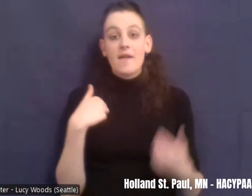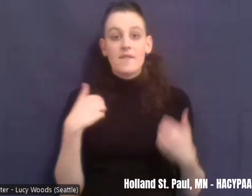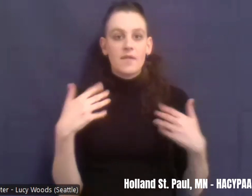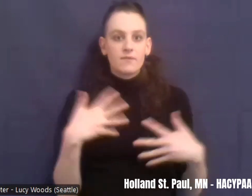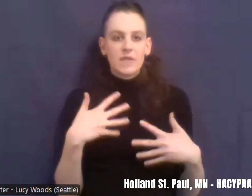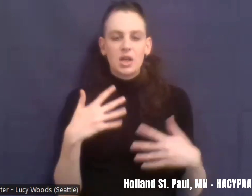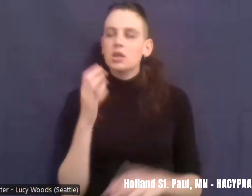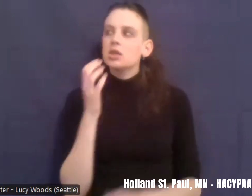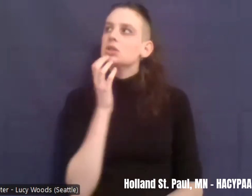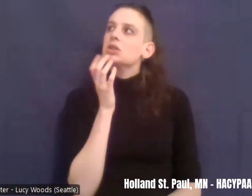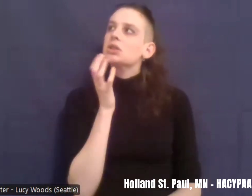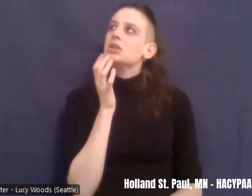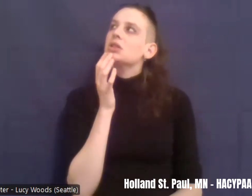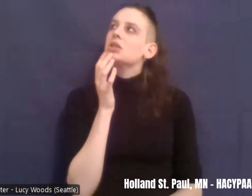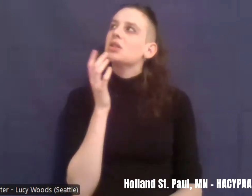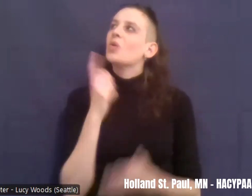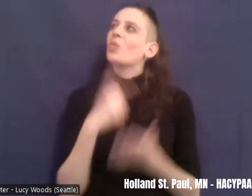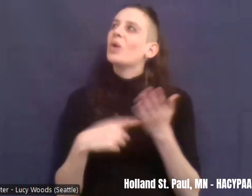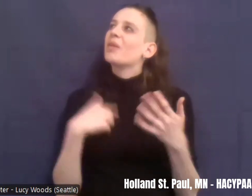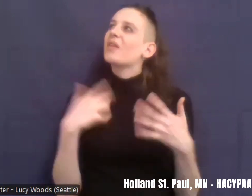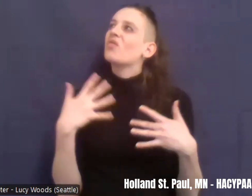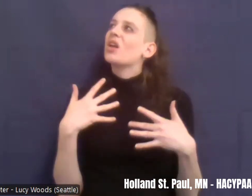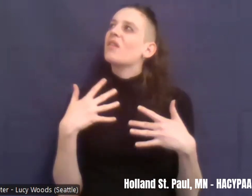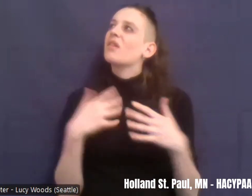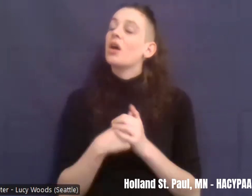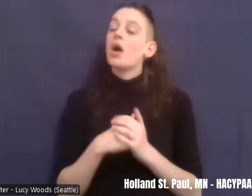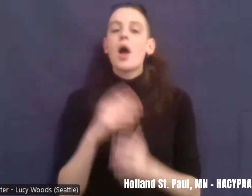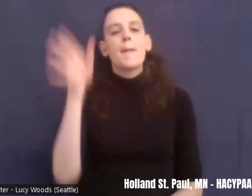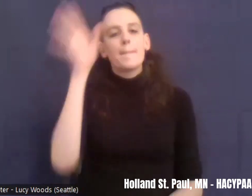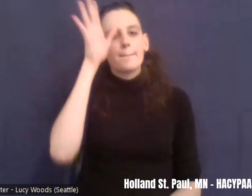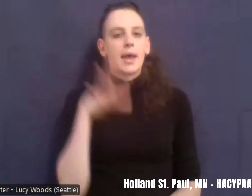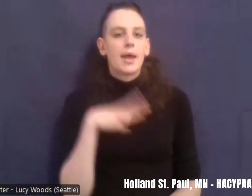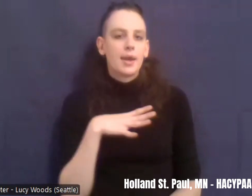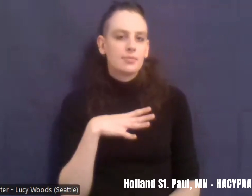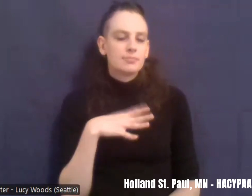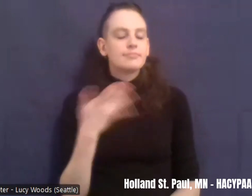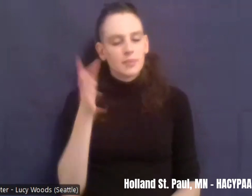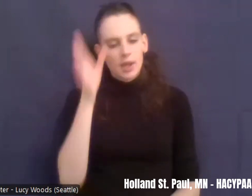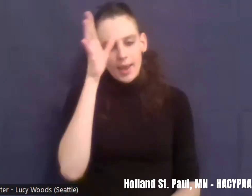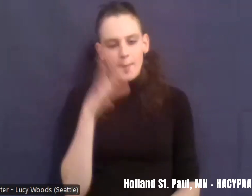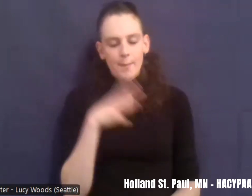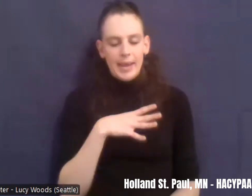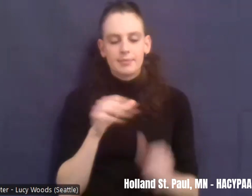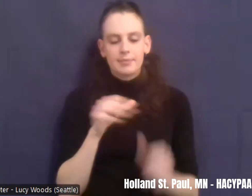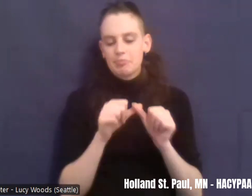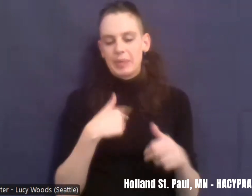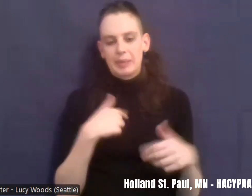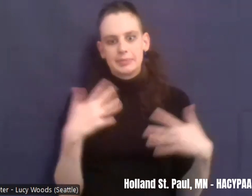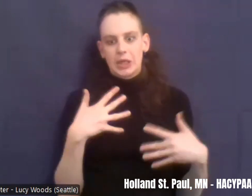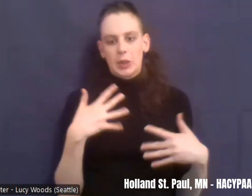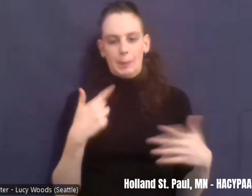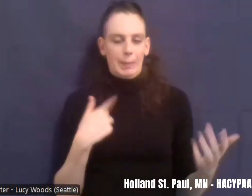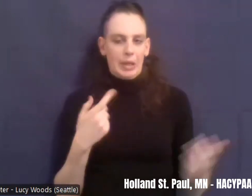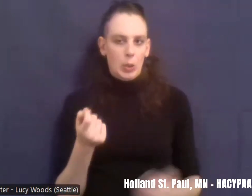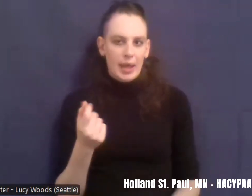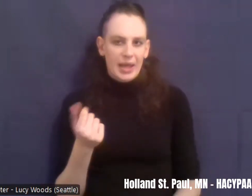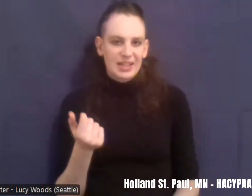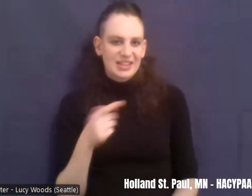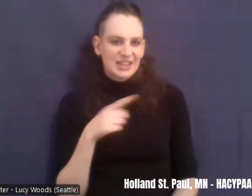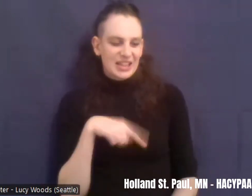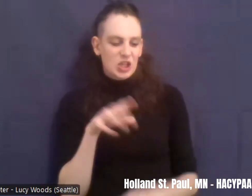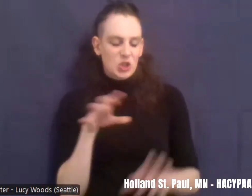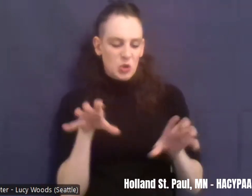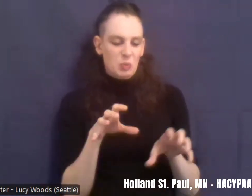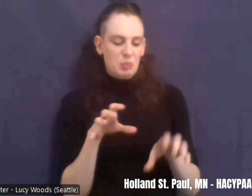of? I have a fear of men. That's like an easy one. Men kind of like consistently kind of scare me. Because they just like do some like real gutter